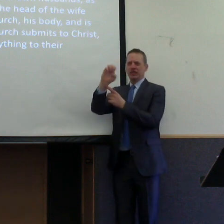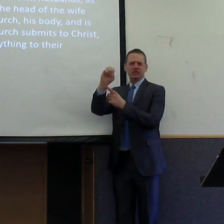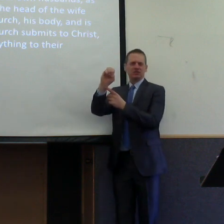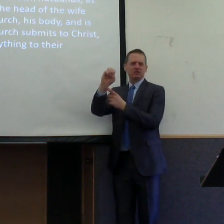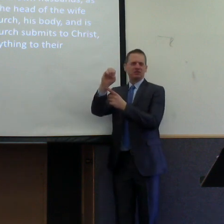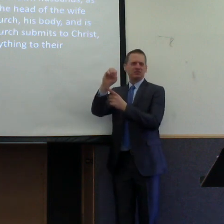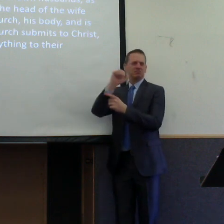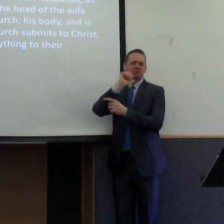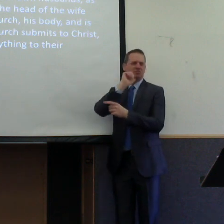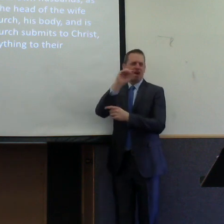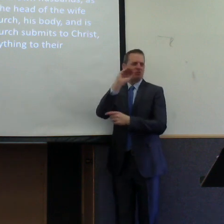that is not great.